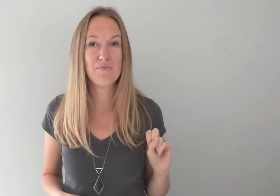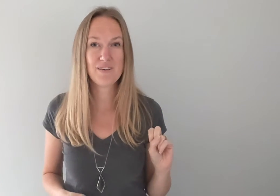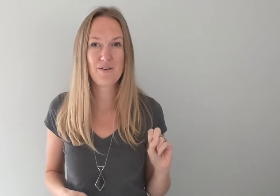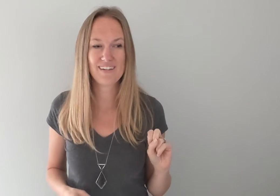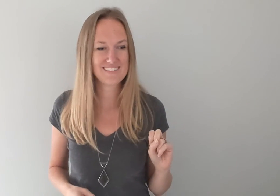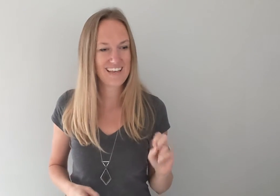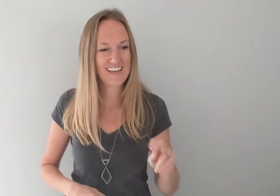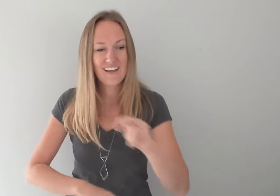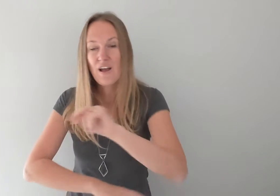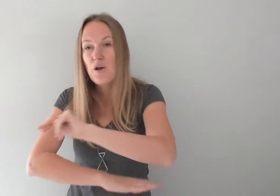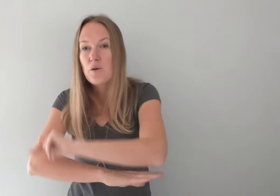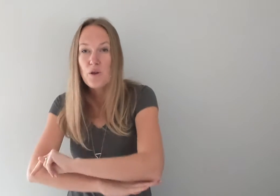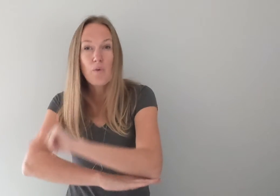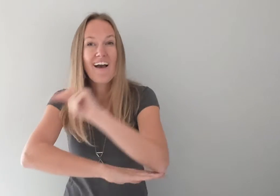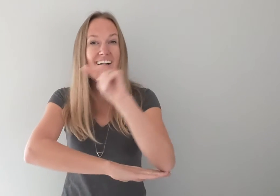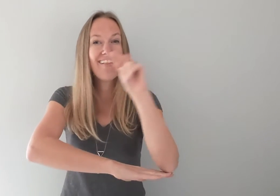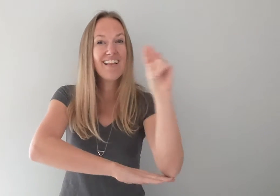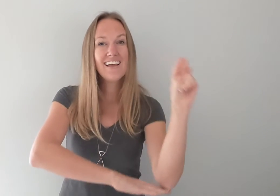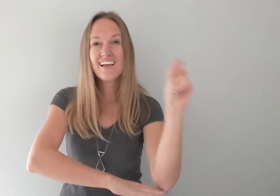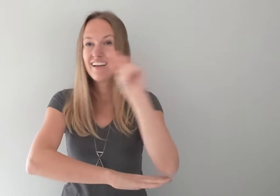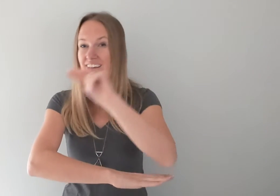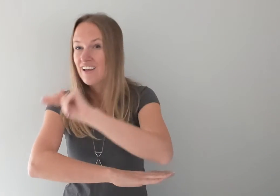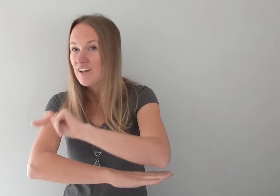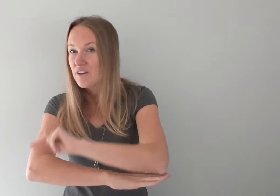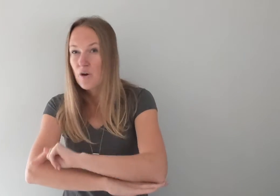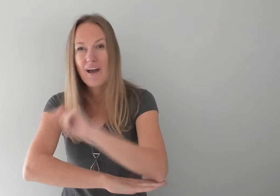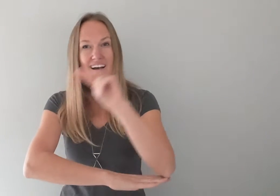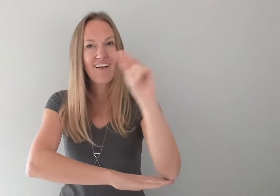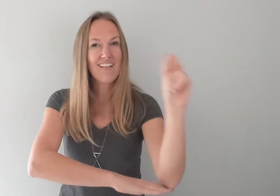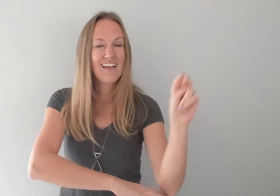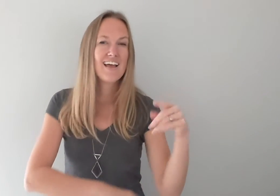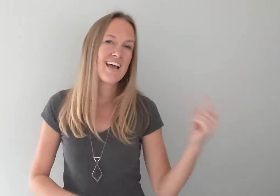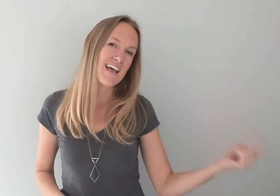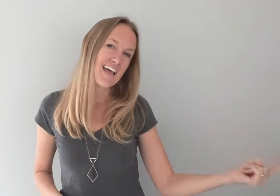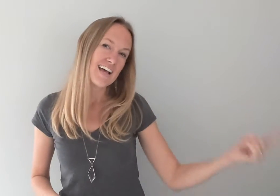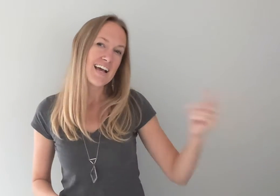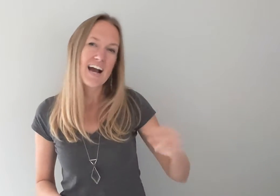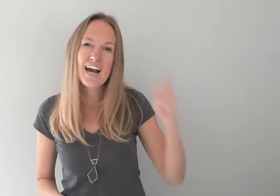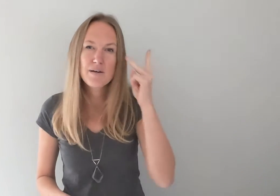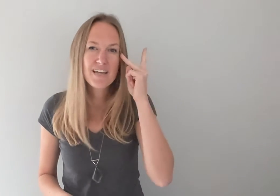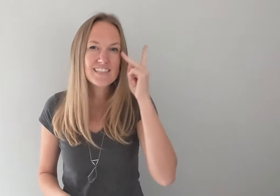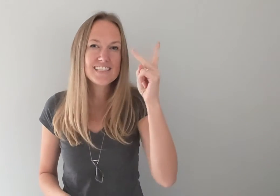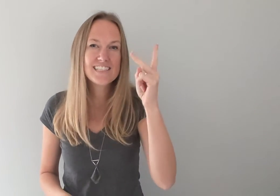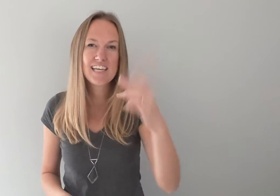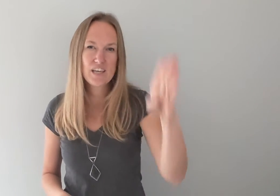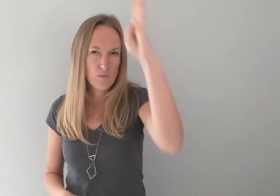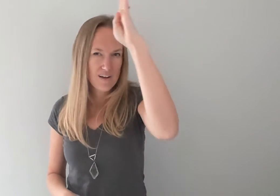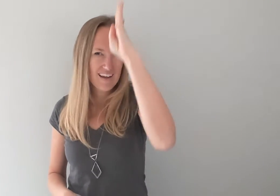the chorus, okay? Noel, Noel, come and see what